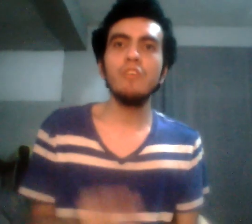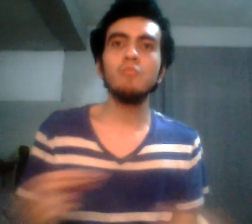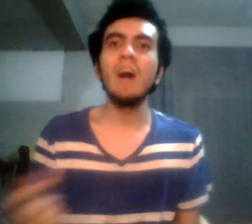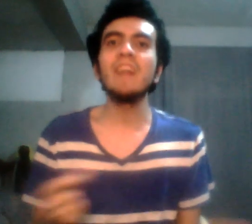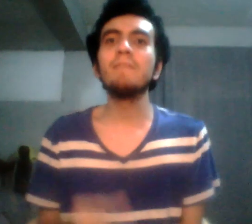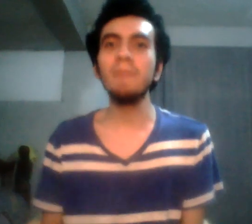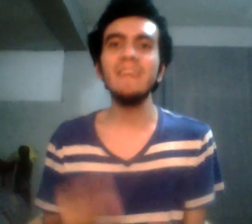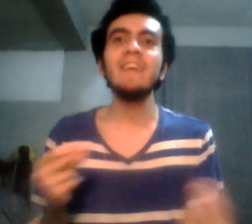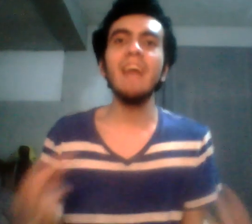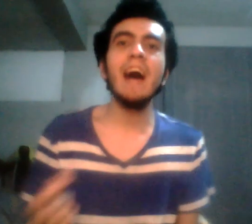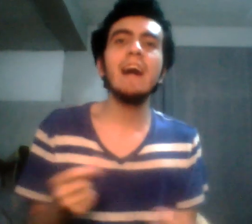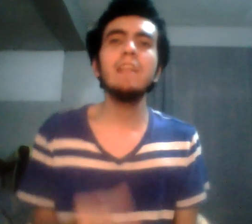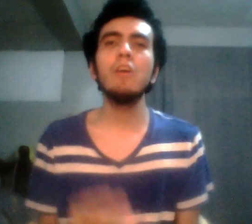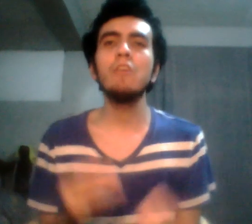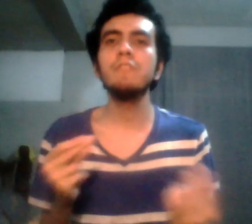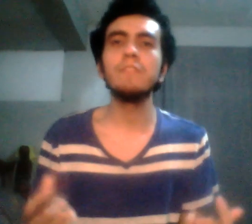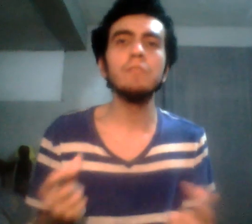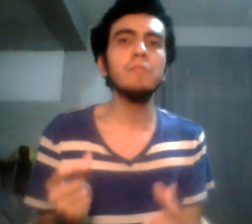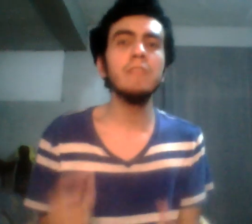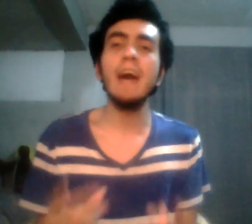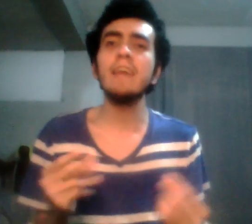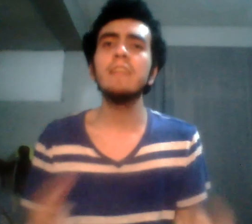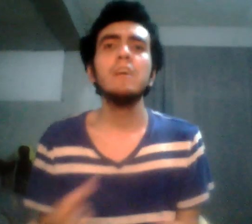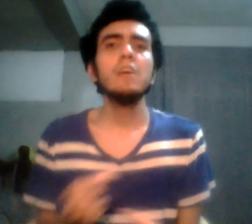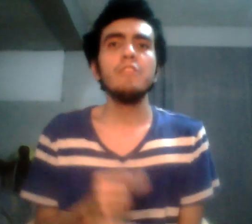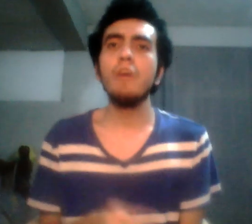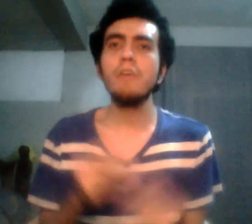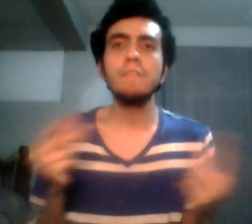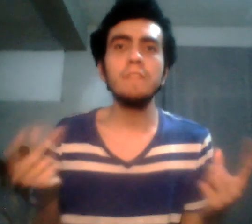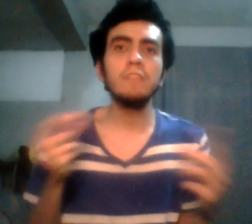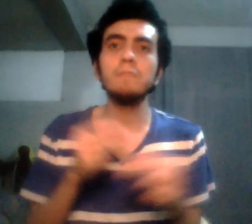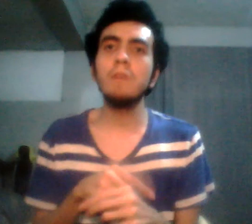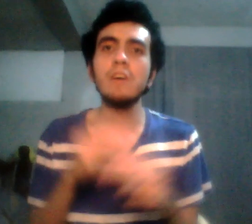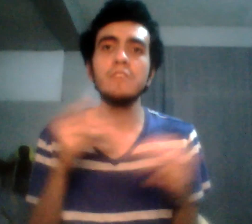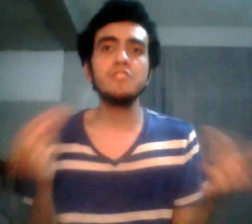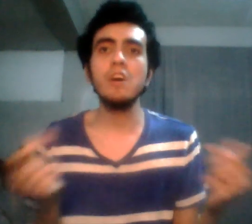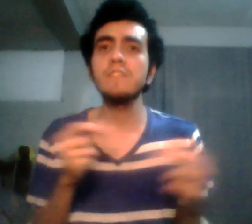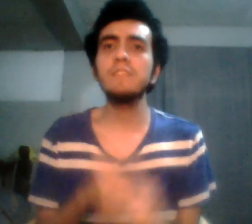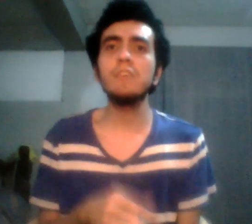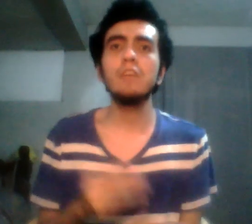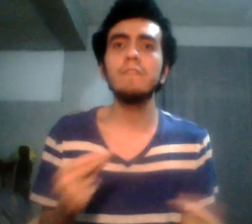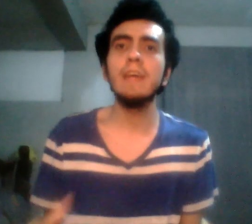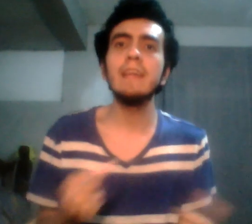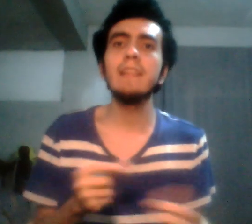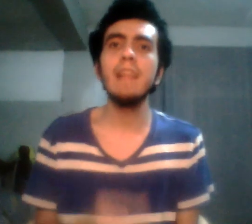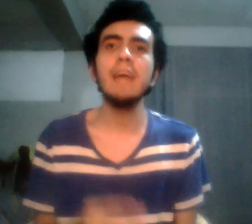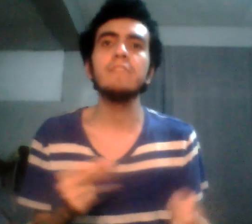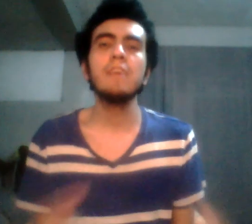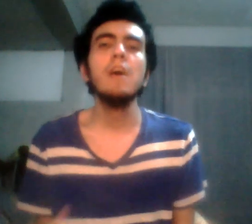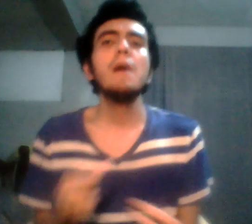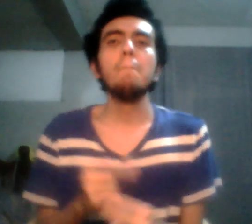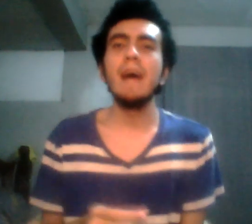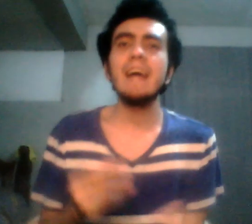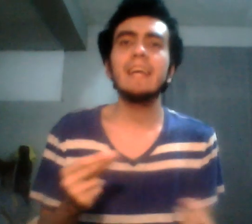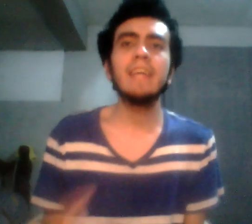Don't wanna be alone tonight. Don't think too much, just turn off the lights. Back